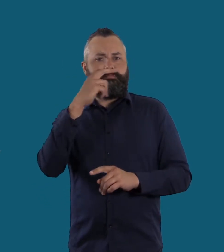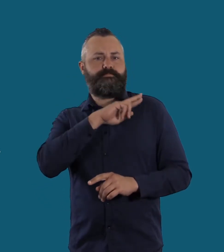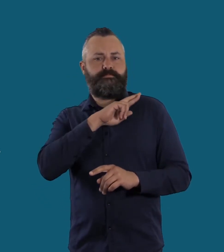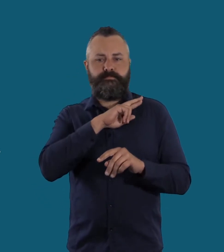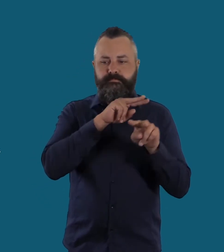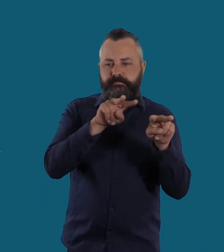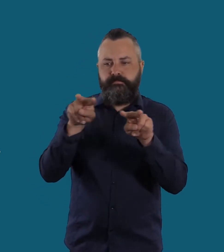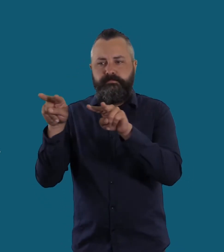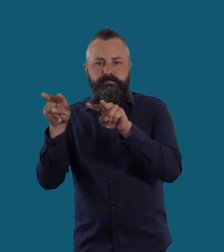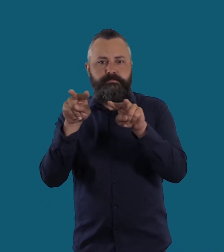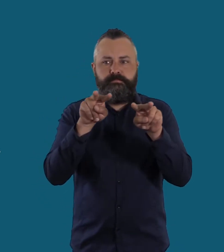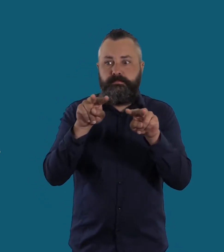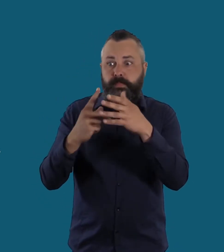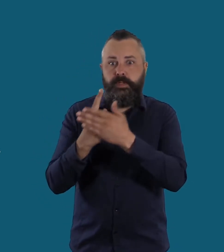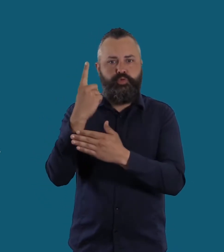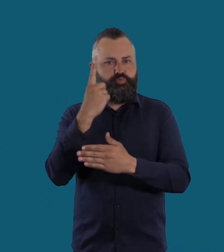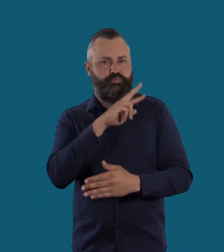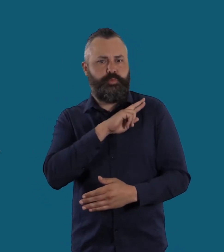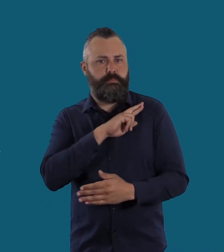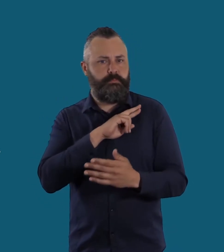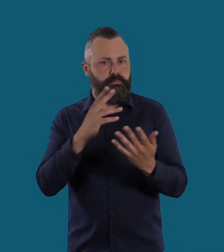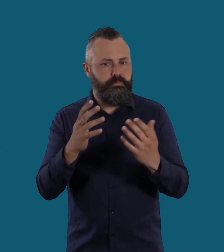I will mention who are responsible for monitoring earthquakes and tsunami.